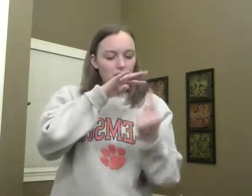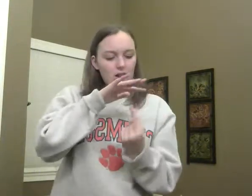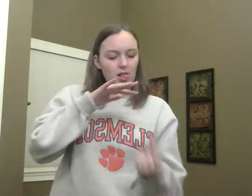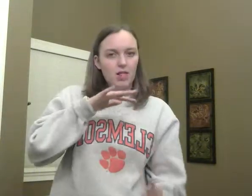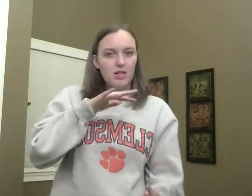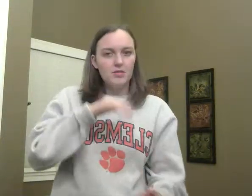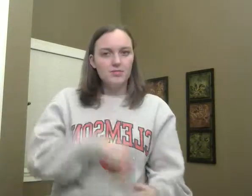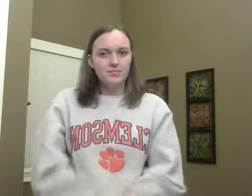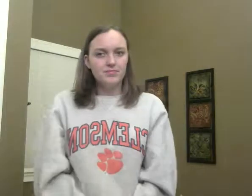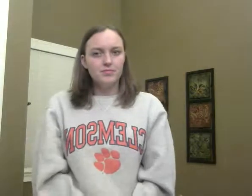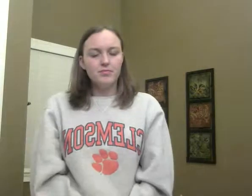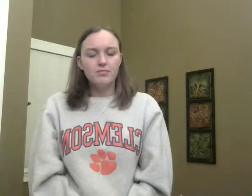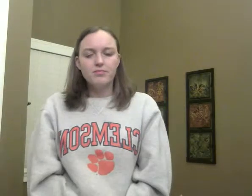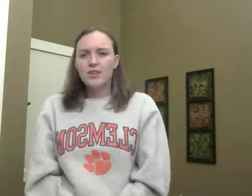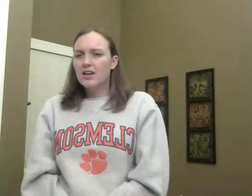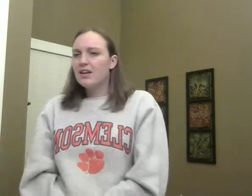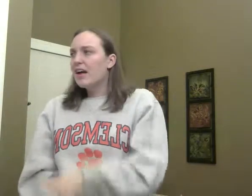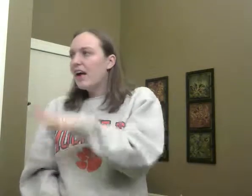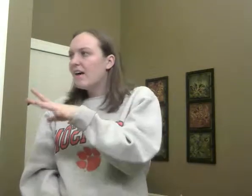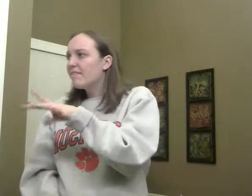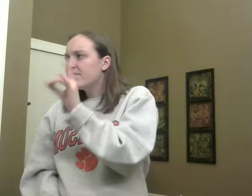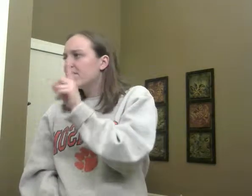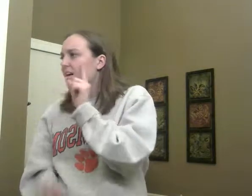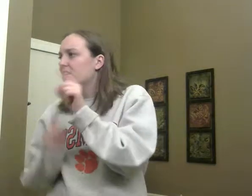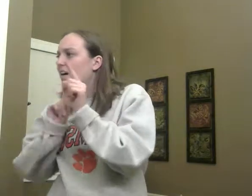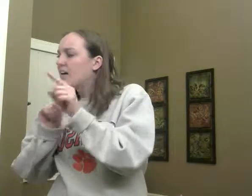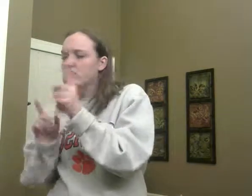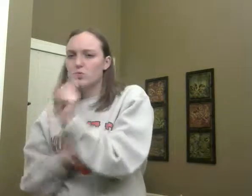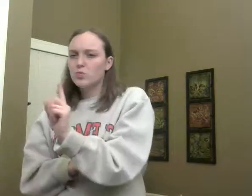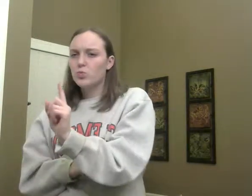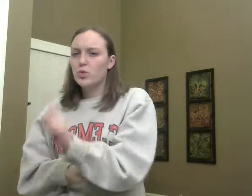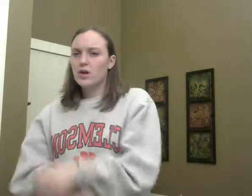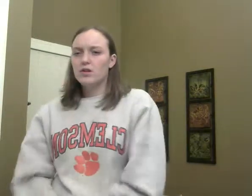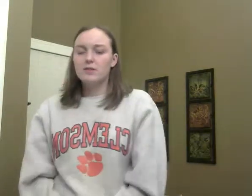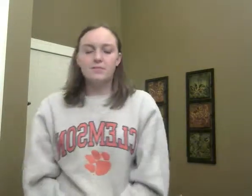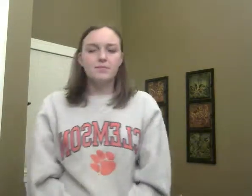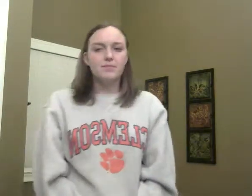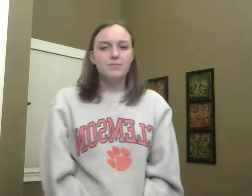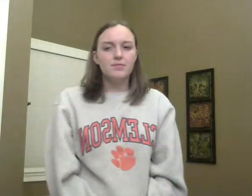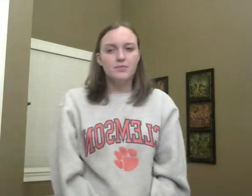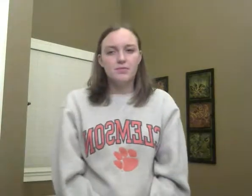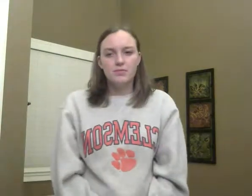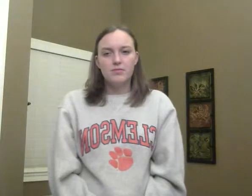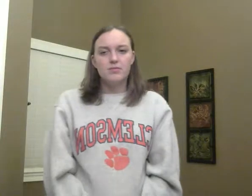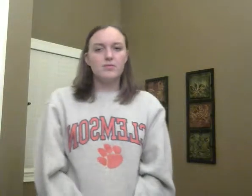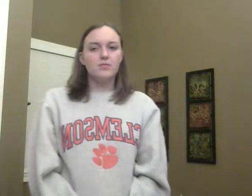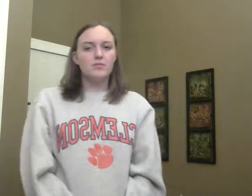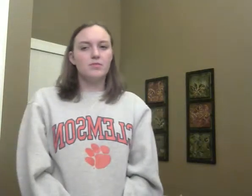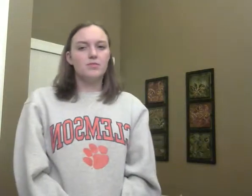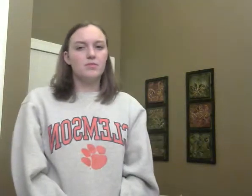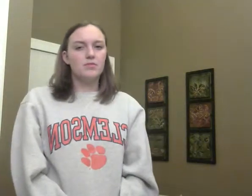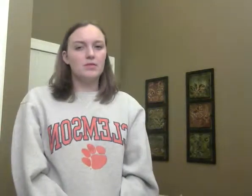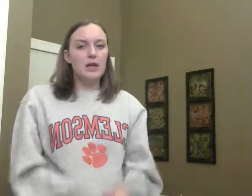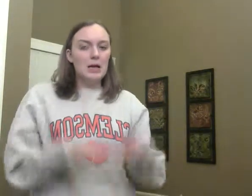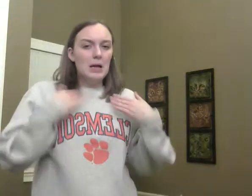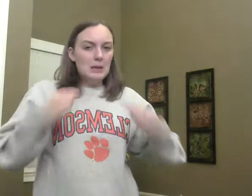help me out on that. Where did y'all find your information? Their body is only 1/2 inch long, and it's covered with scales